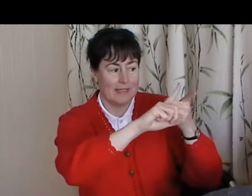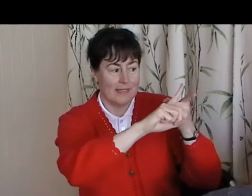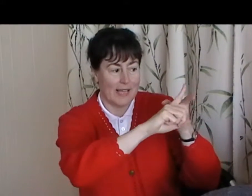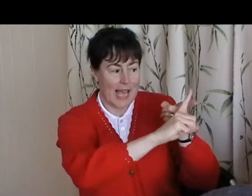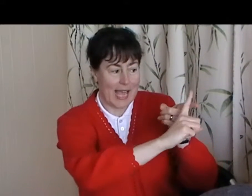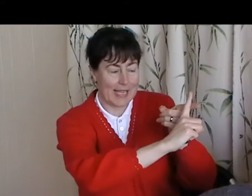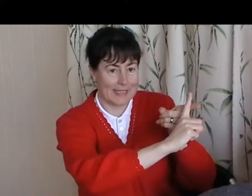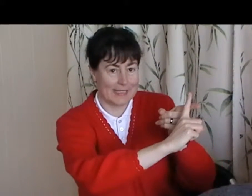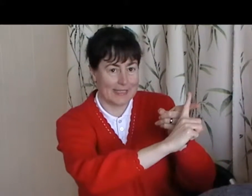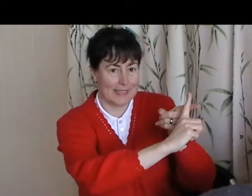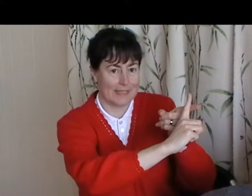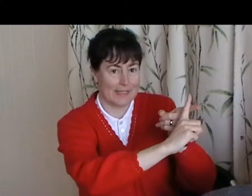X,